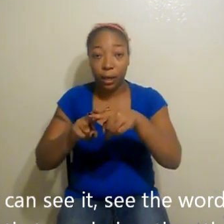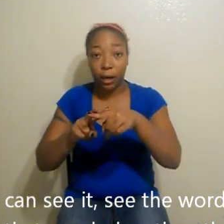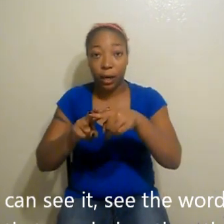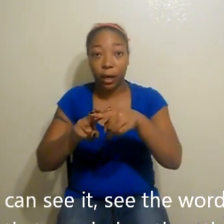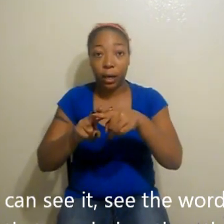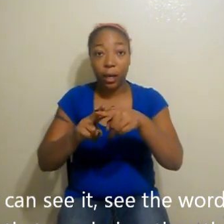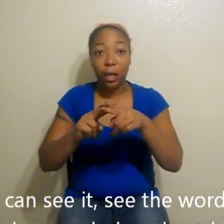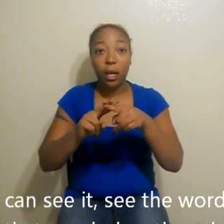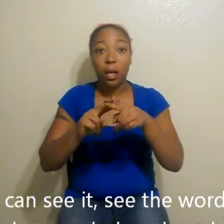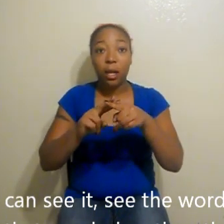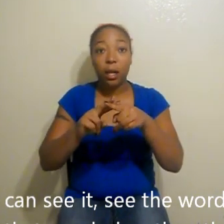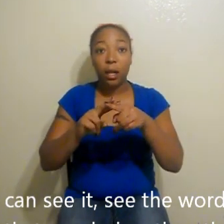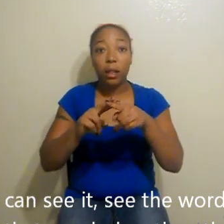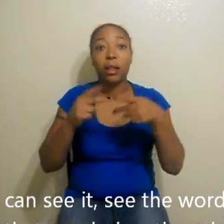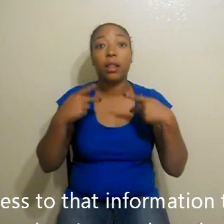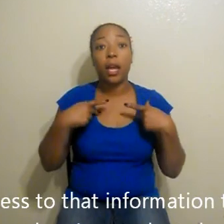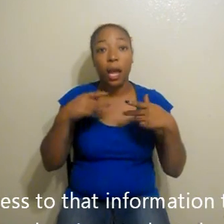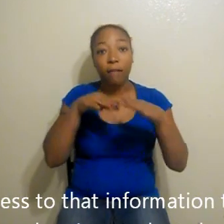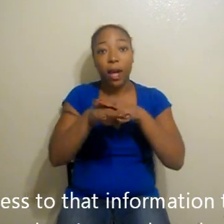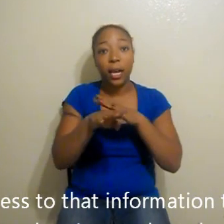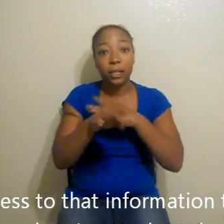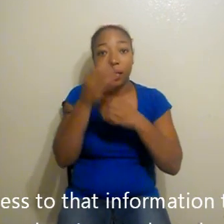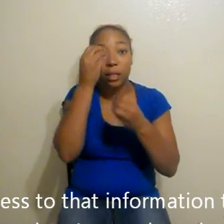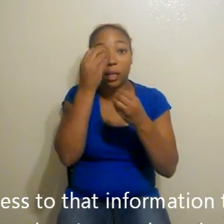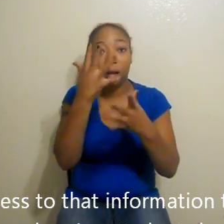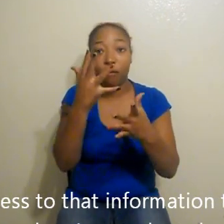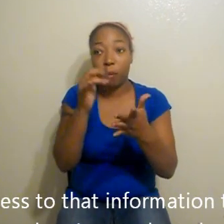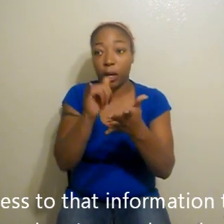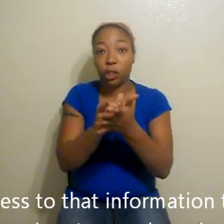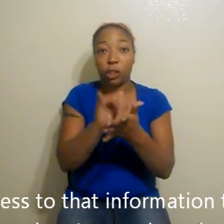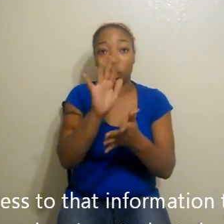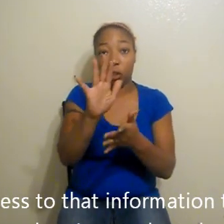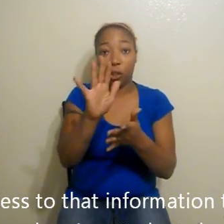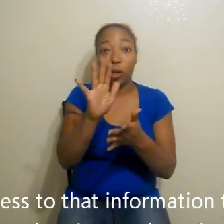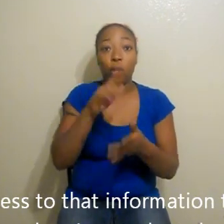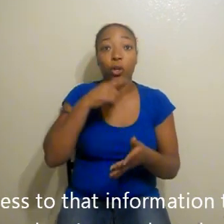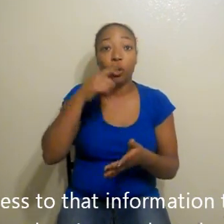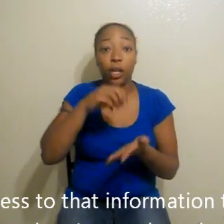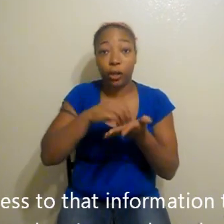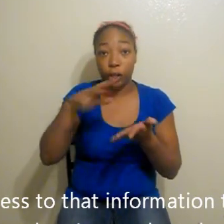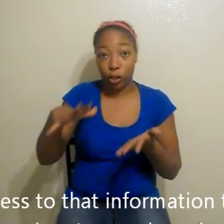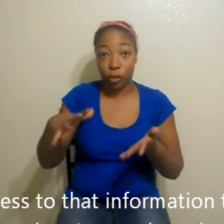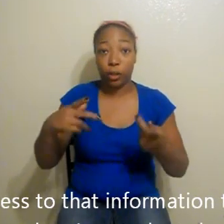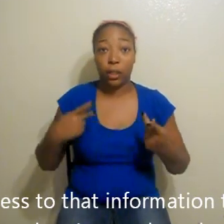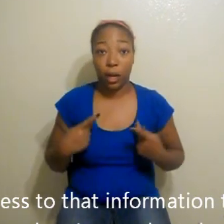vocabulary, then they have access to the information that your hearing students have.